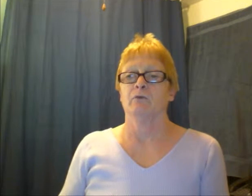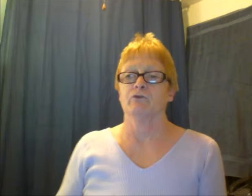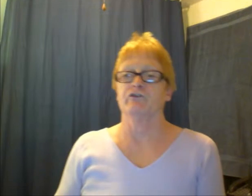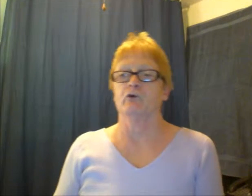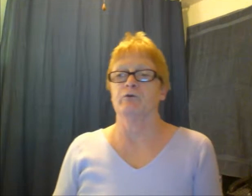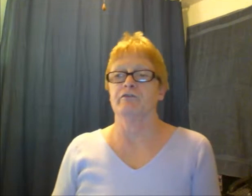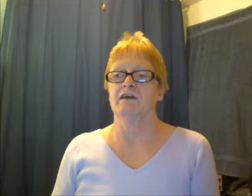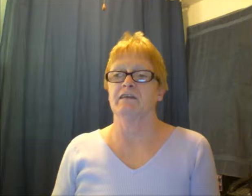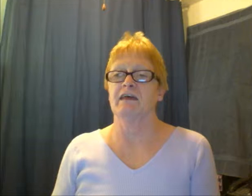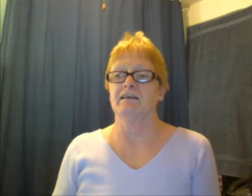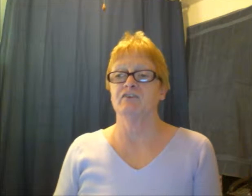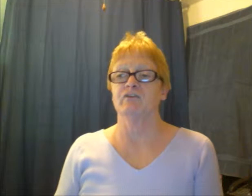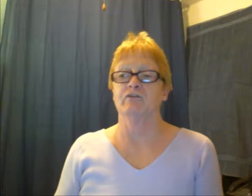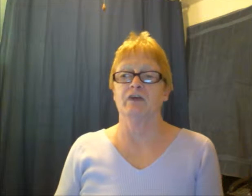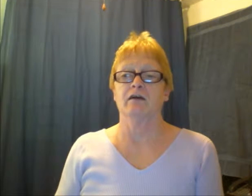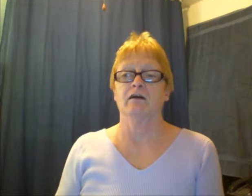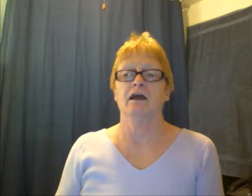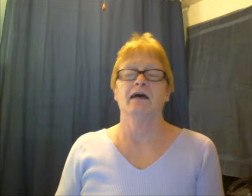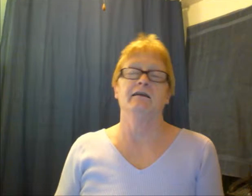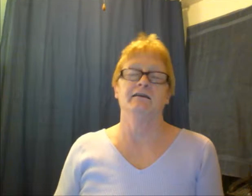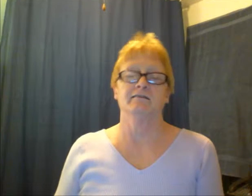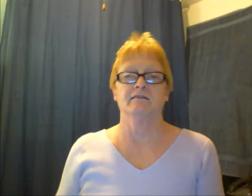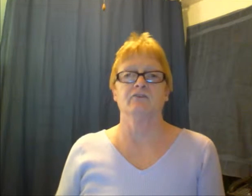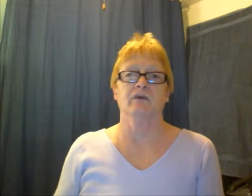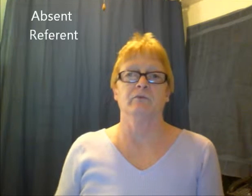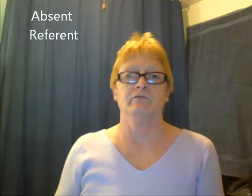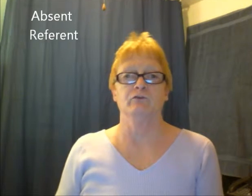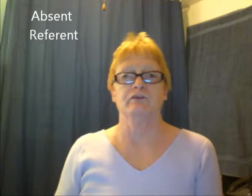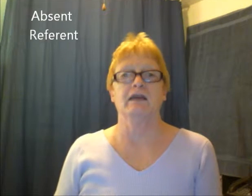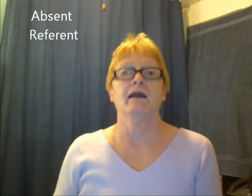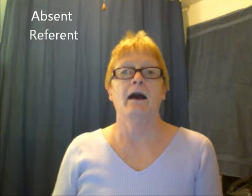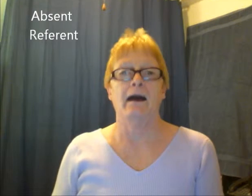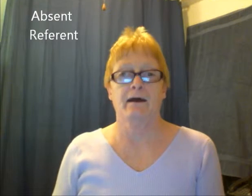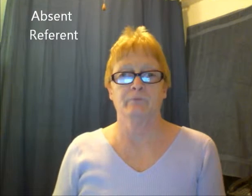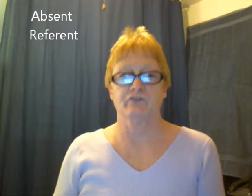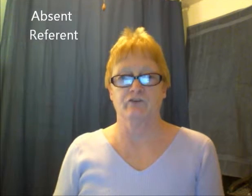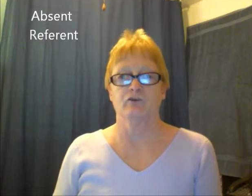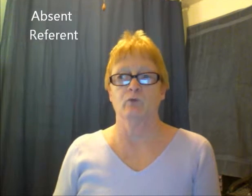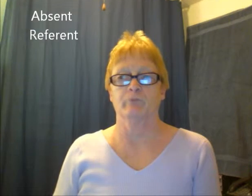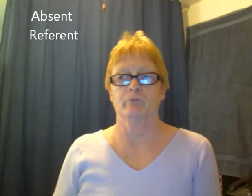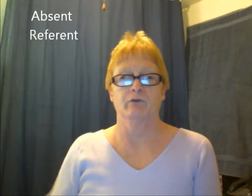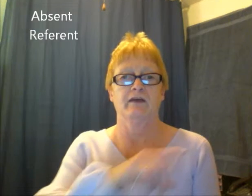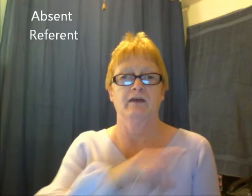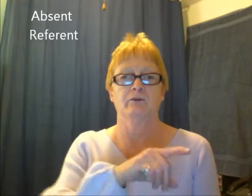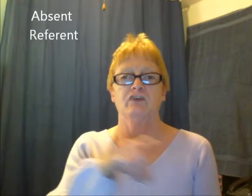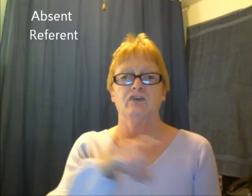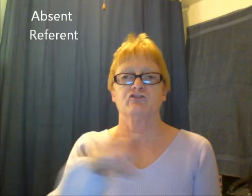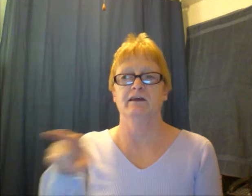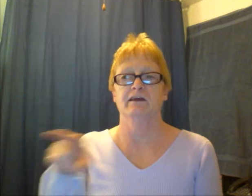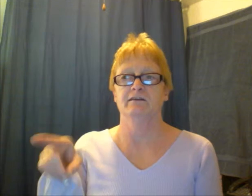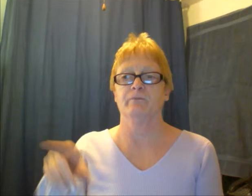person or thing that isn't there, and is an example of using an absent referent. That location then in